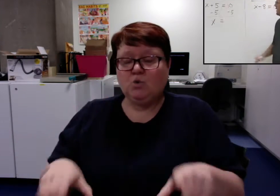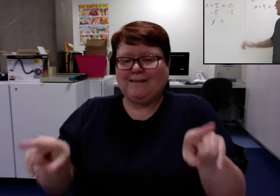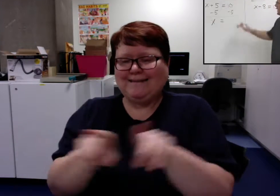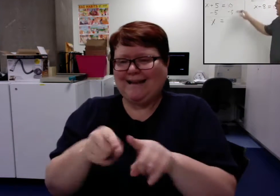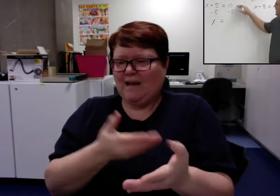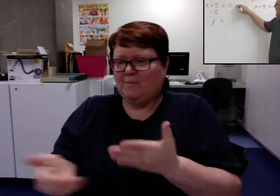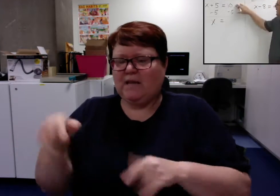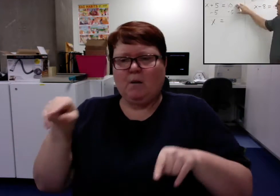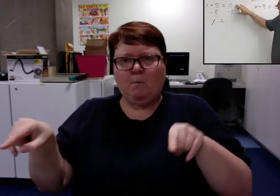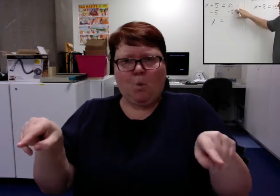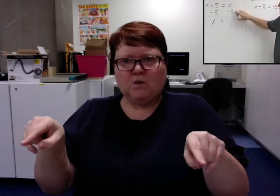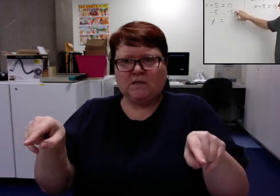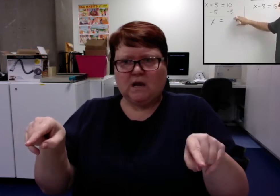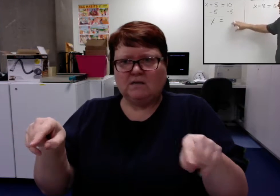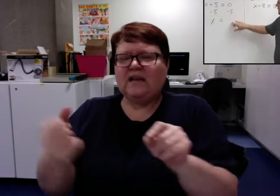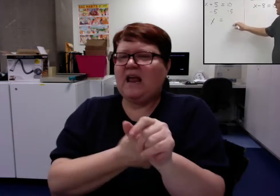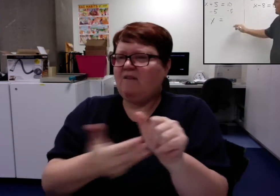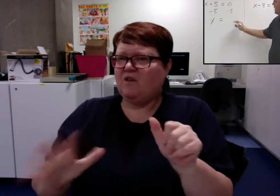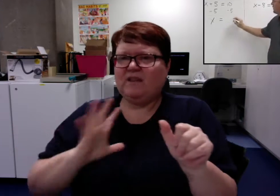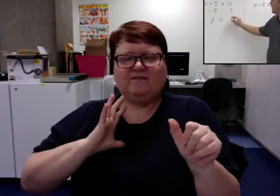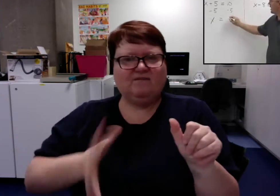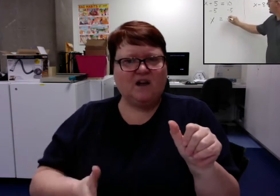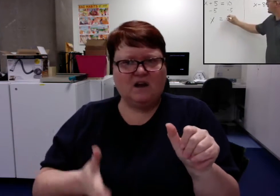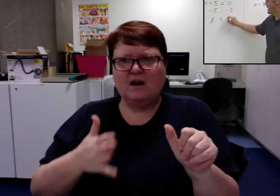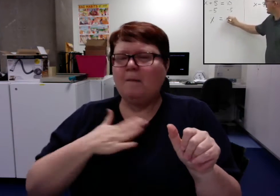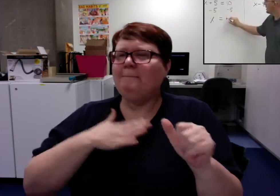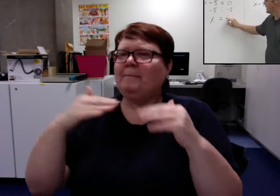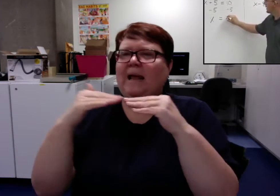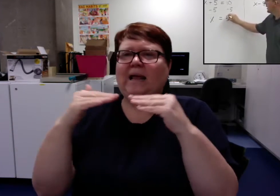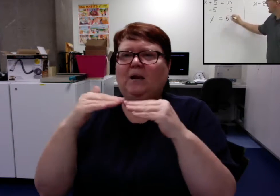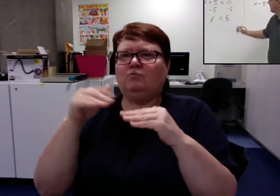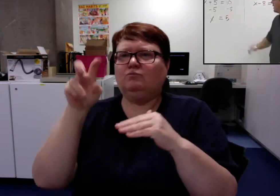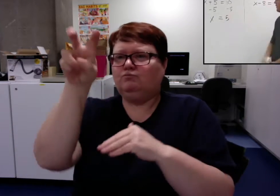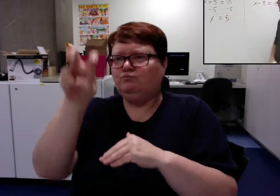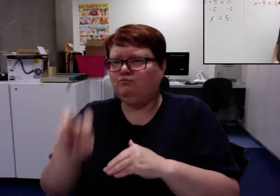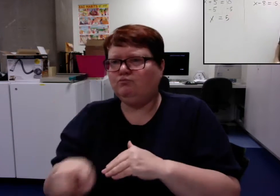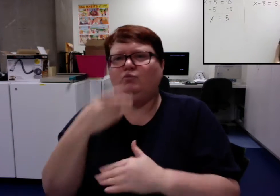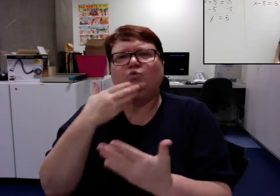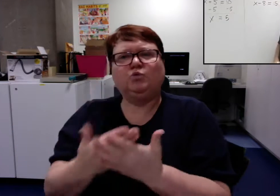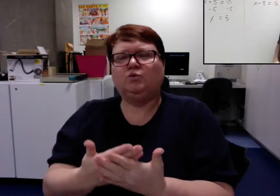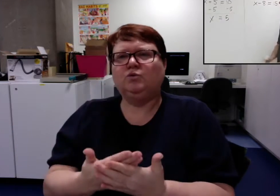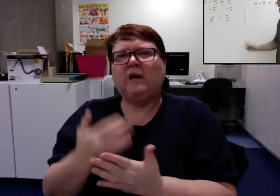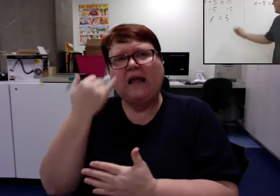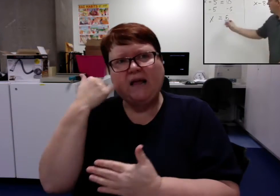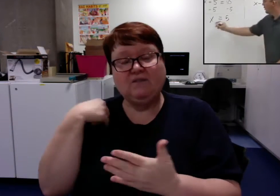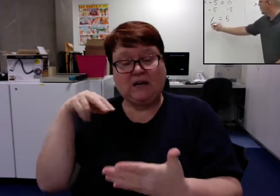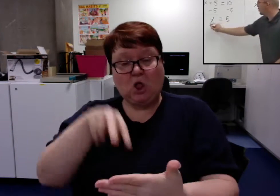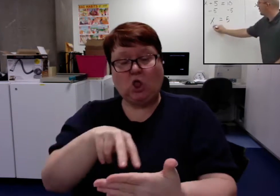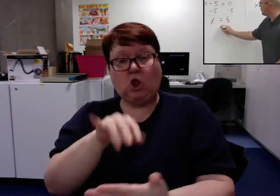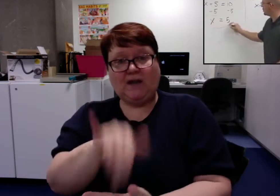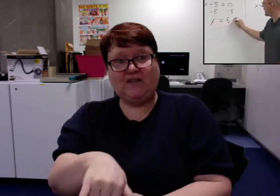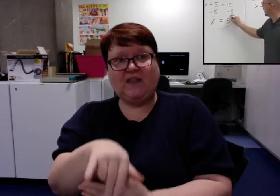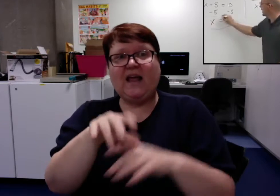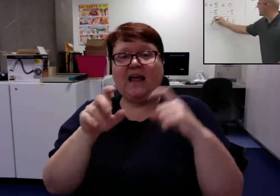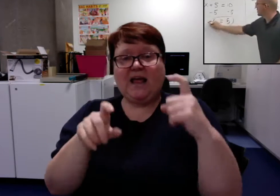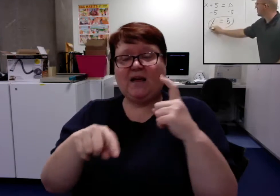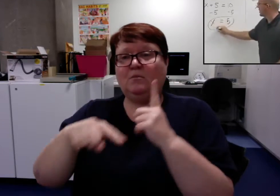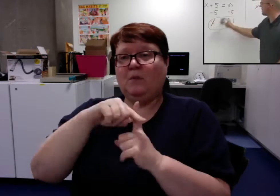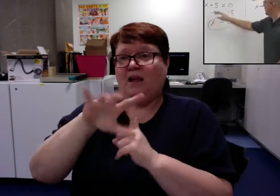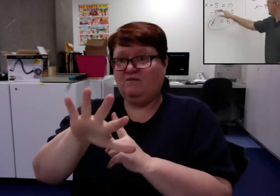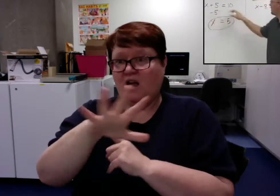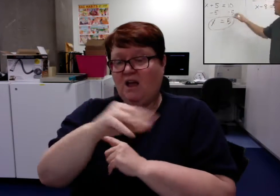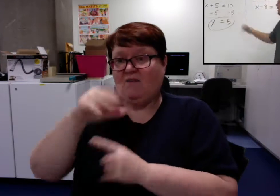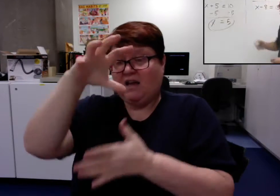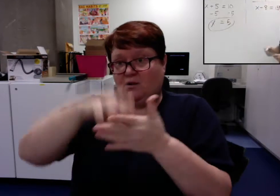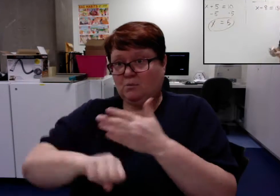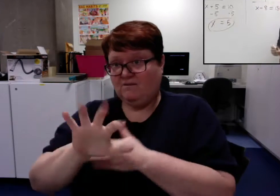down. And if I take the 10 minus the 5 on the right-hand side, I'm left with x equals 5, which we knew was our answer